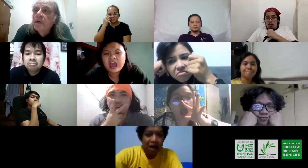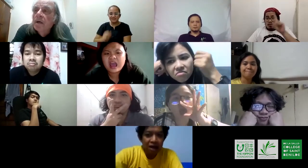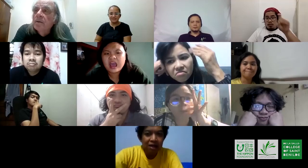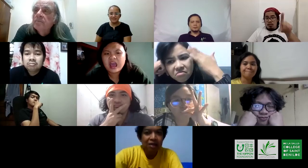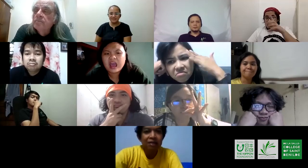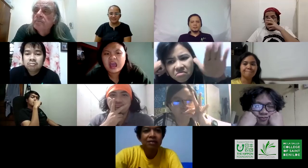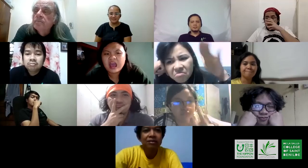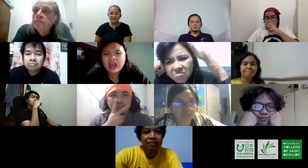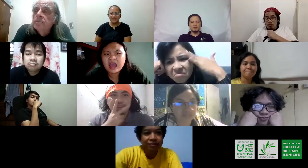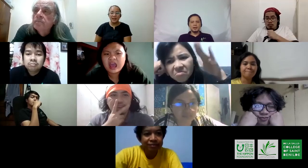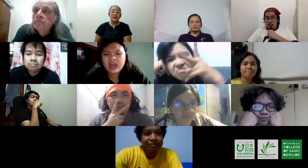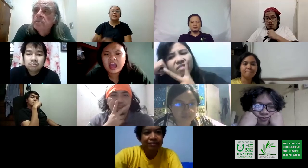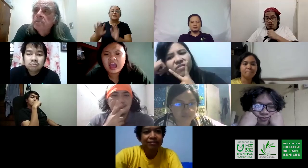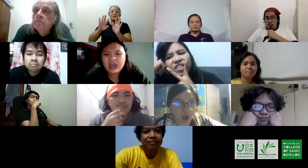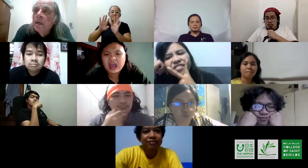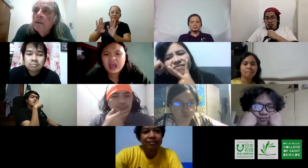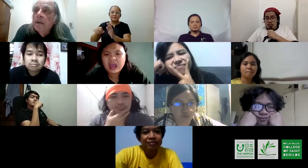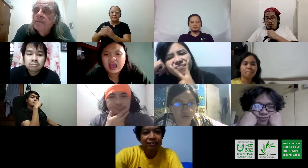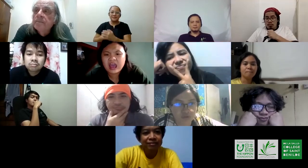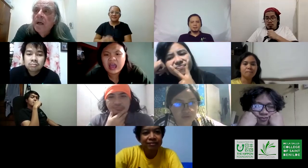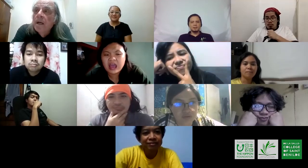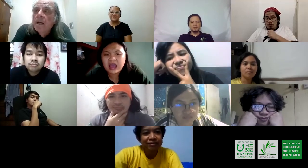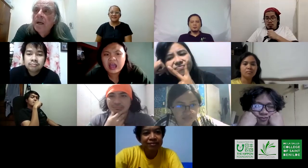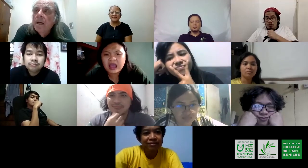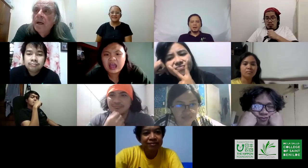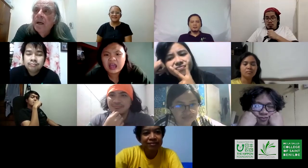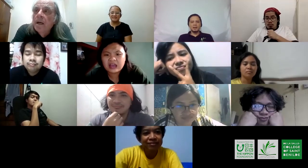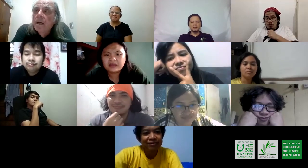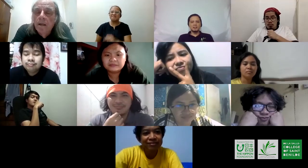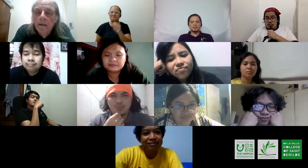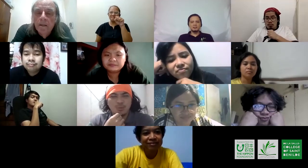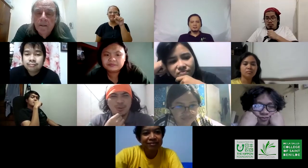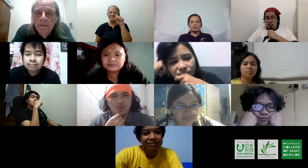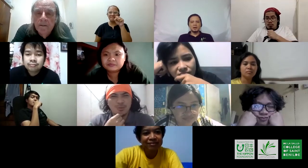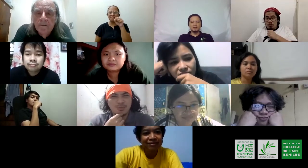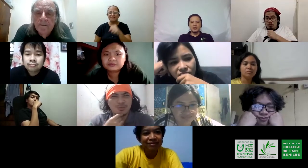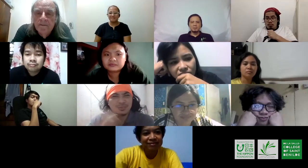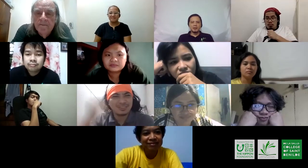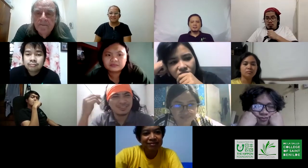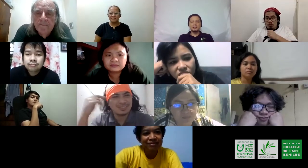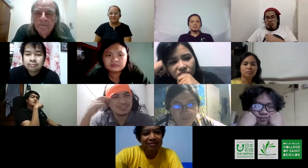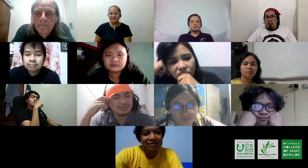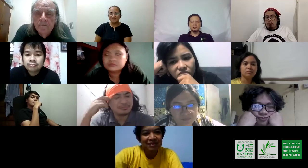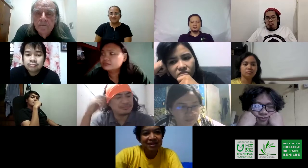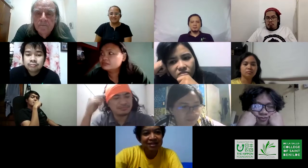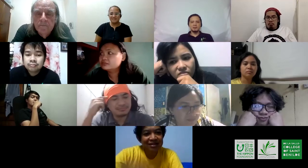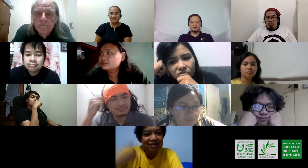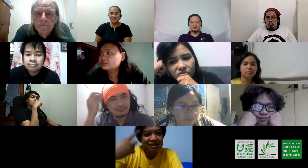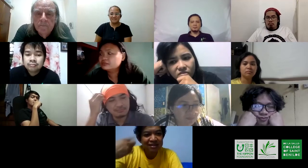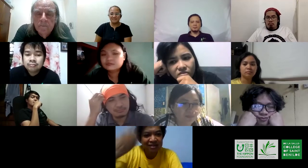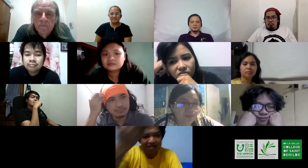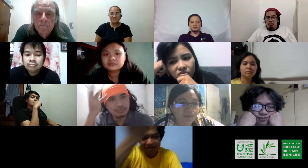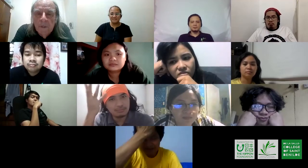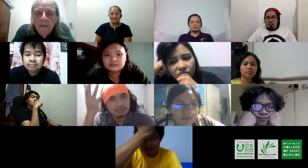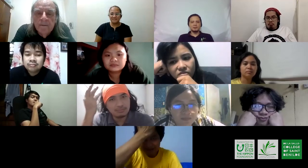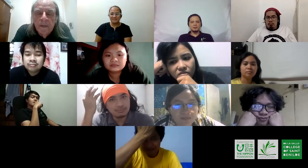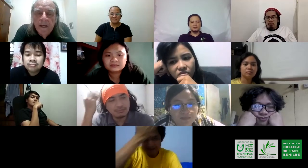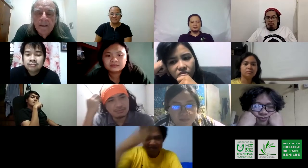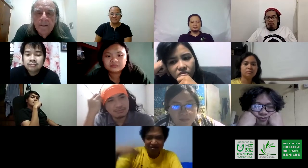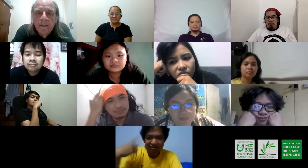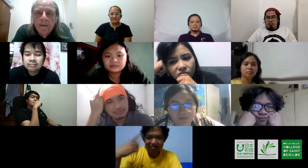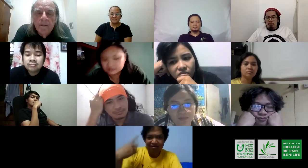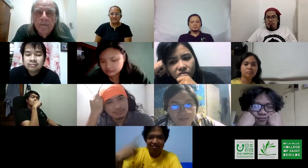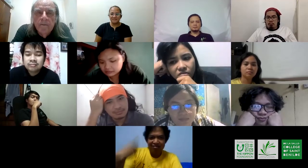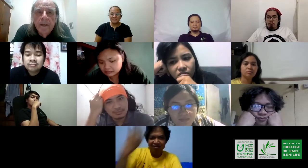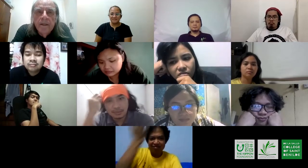anyway. That's too bad. Yeah. Yeah, we haven't had a chance. Yami hasn't had a chance to meet him, so. Yeah,